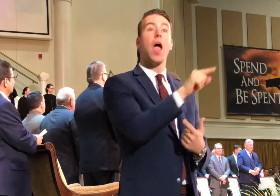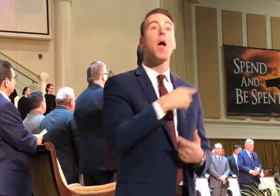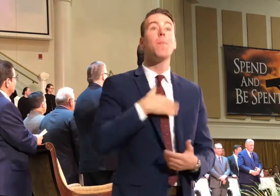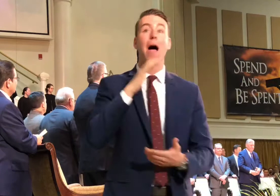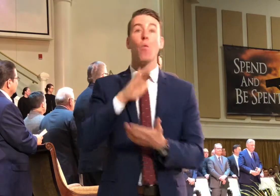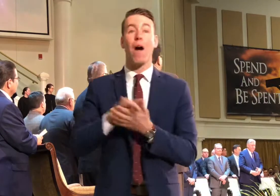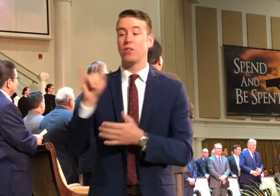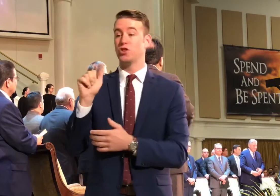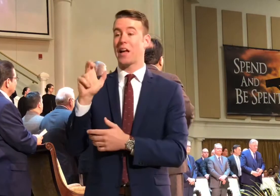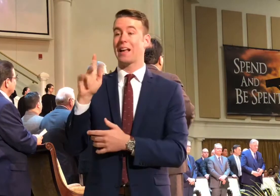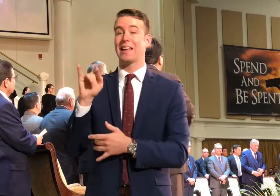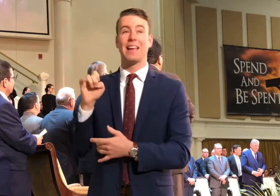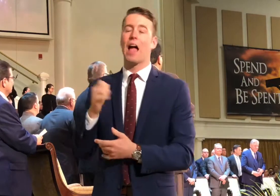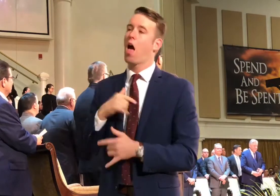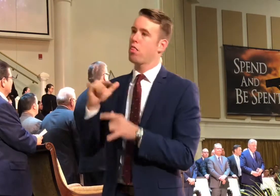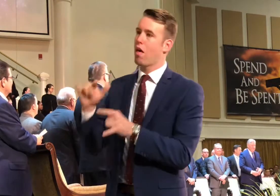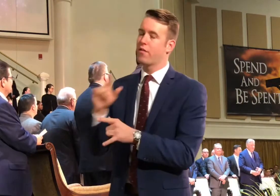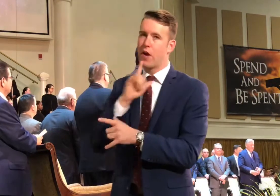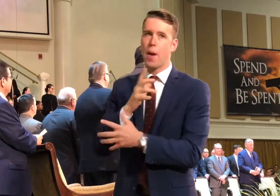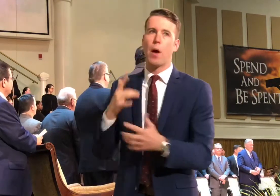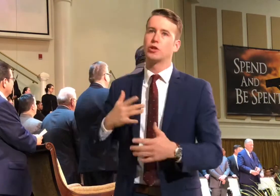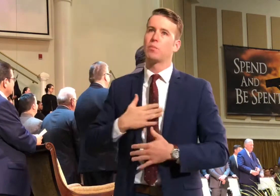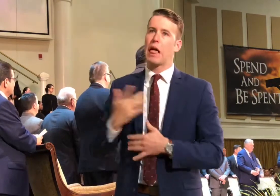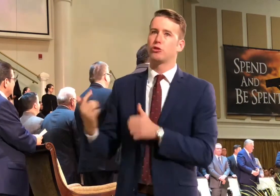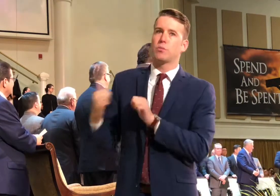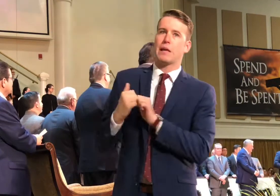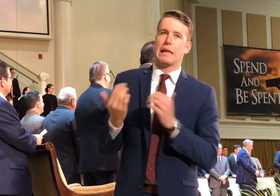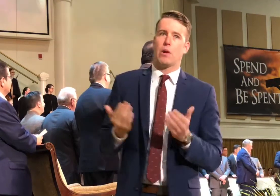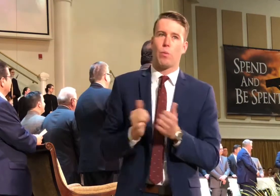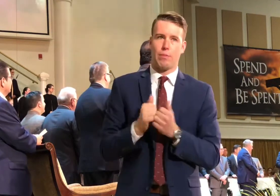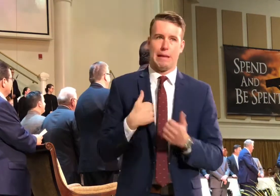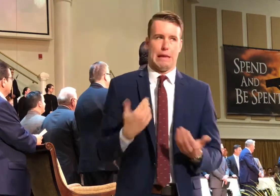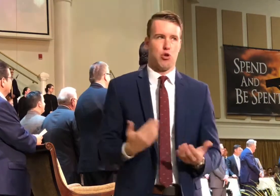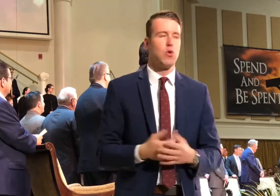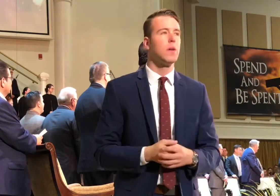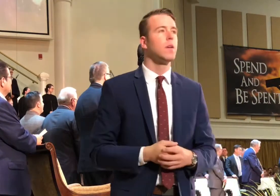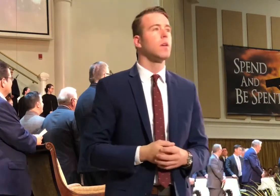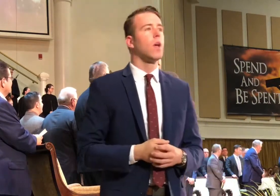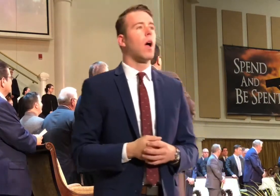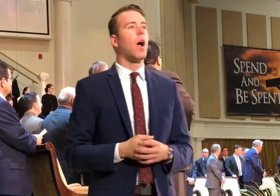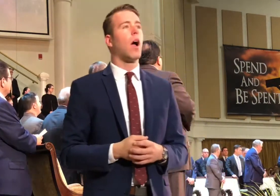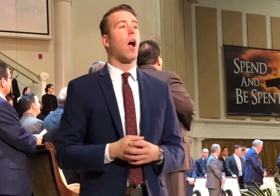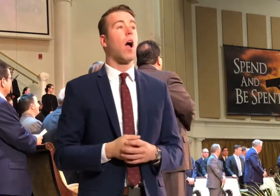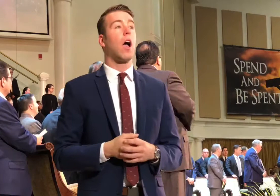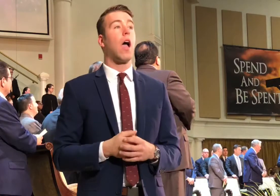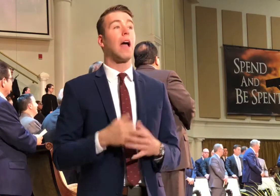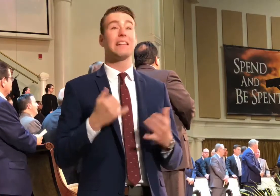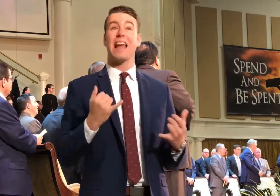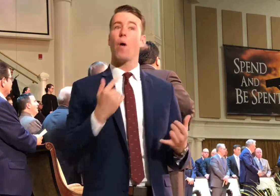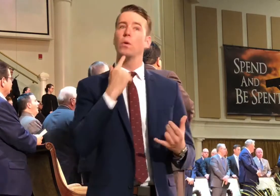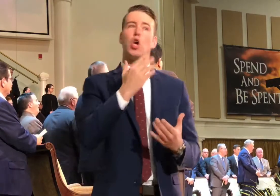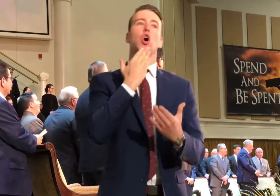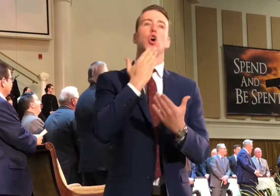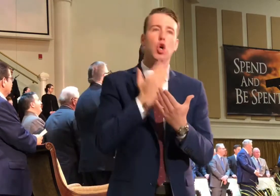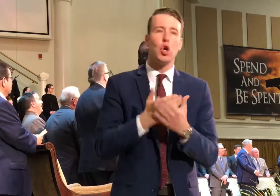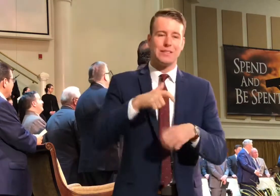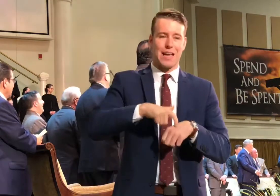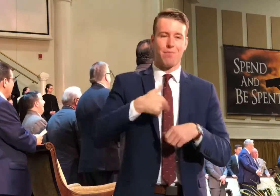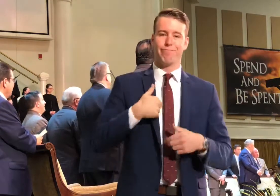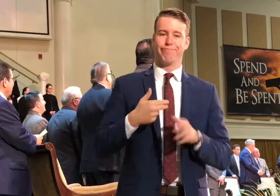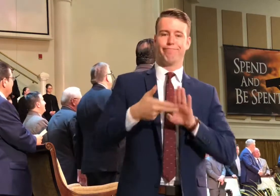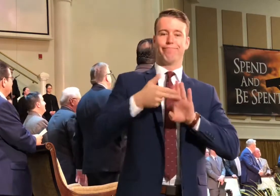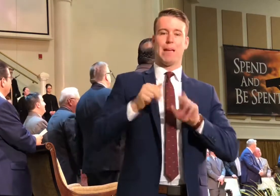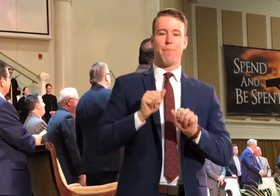Urshan, can be with me here. I love her very much. Amen. And it's a good time to be apostolic.